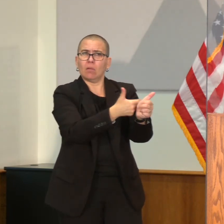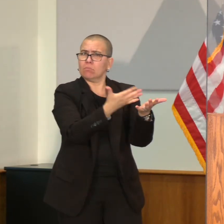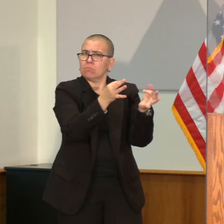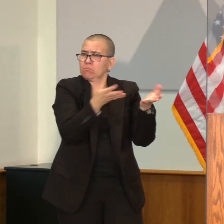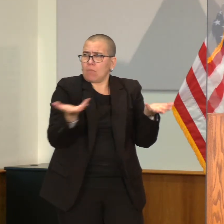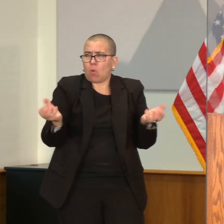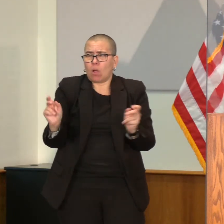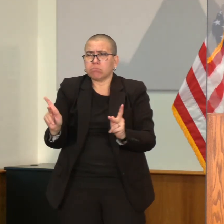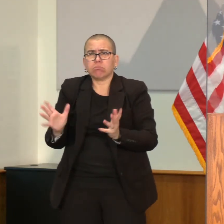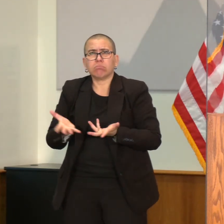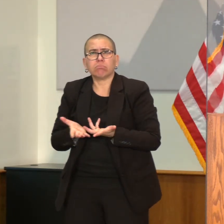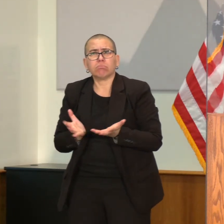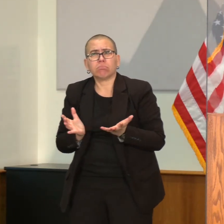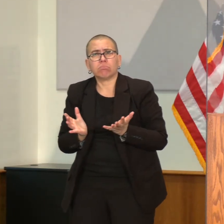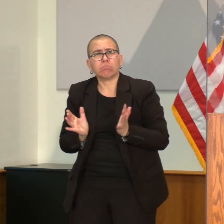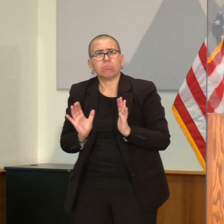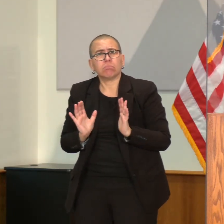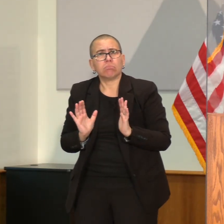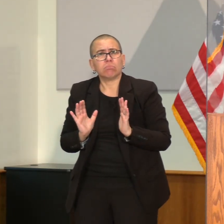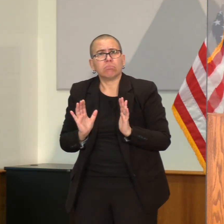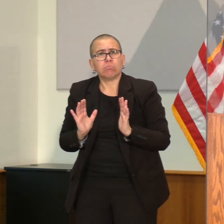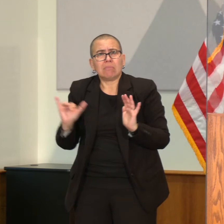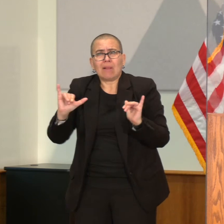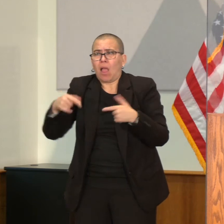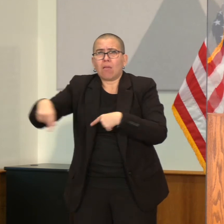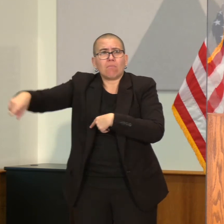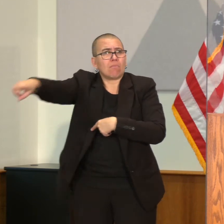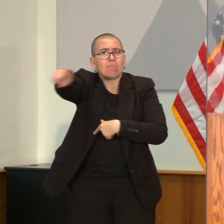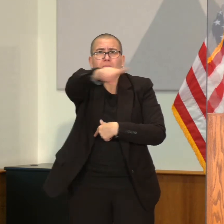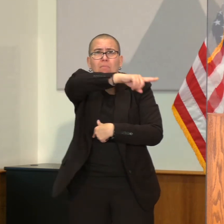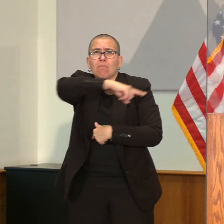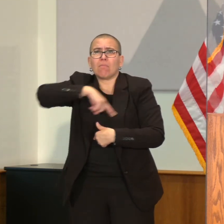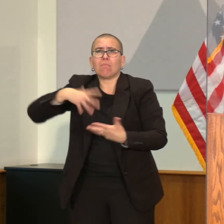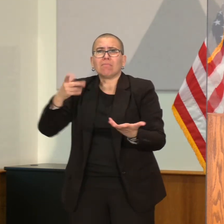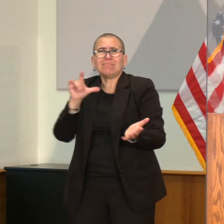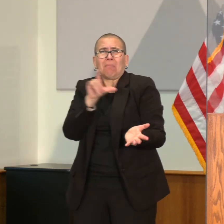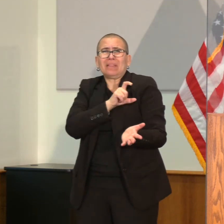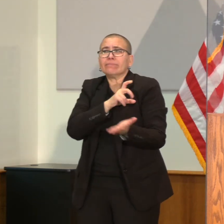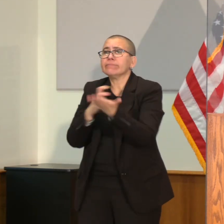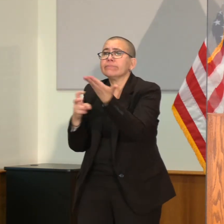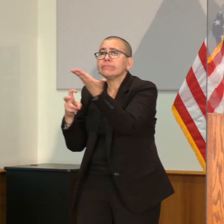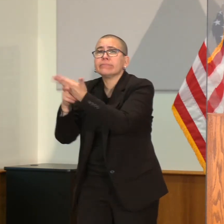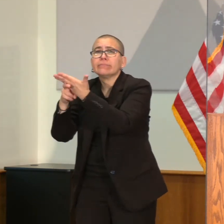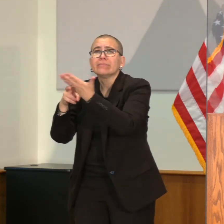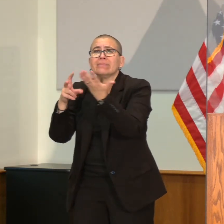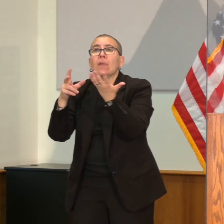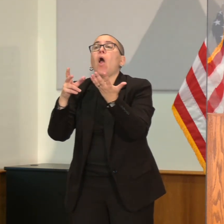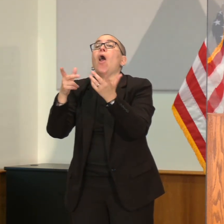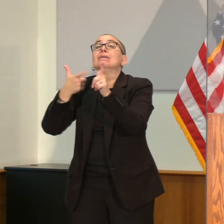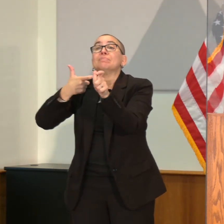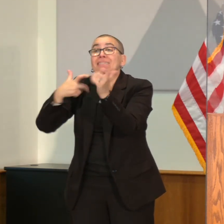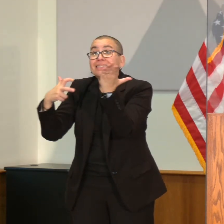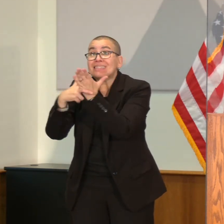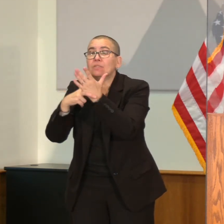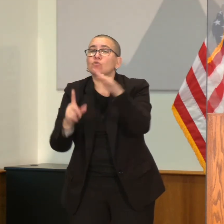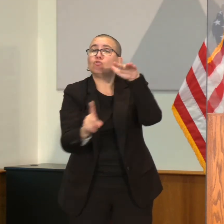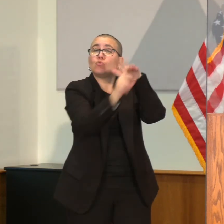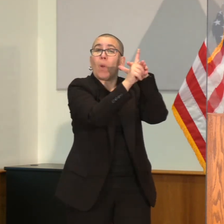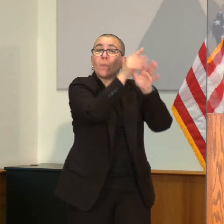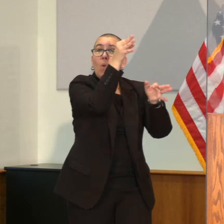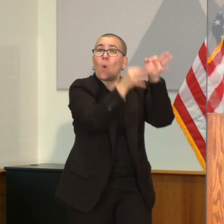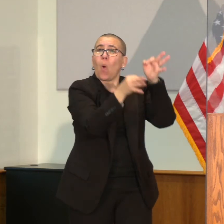you know, the way a citizen should participate in terms of interacting with the court system